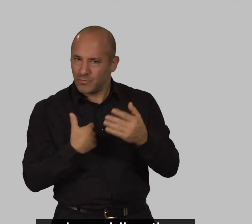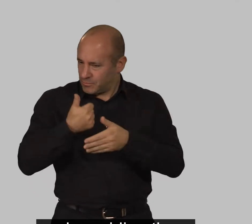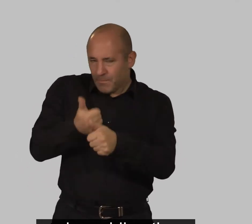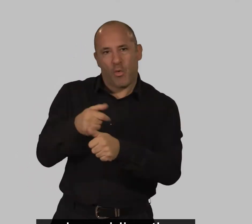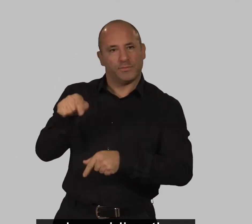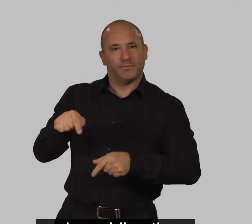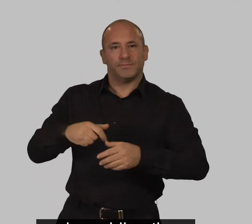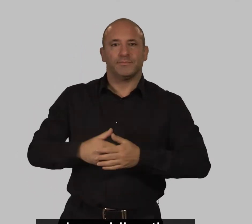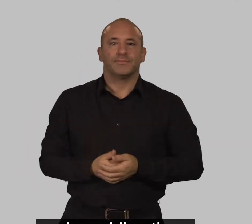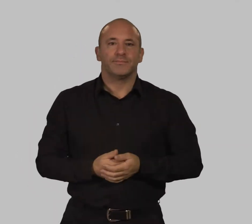need.